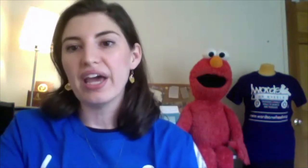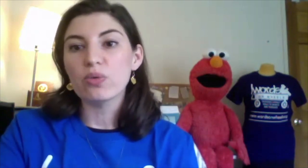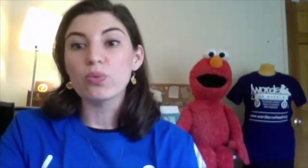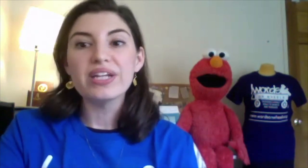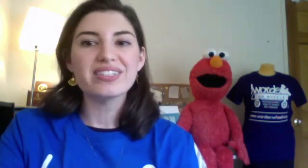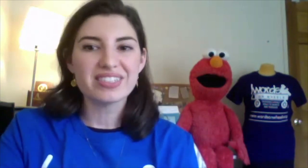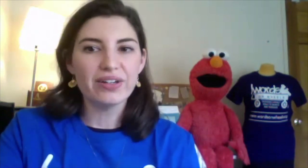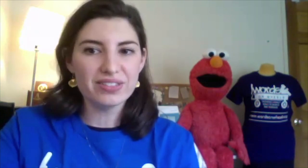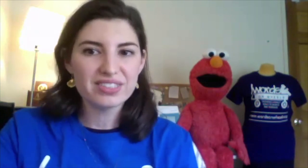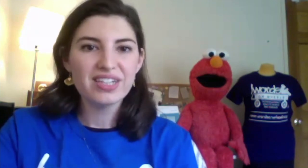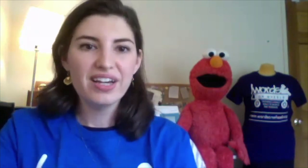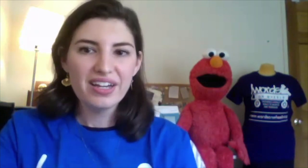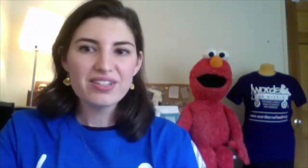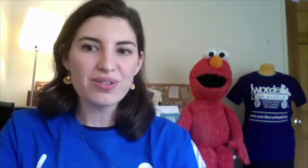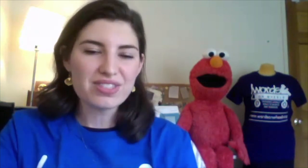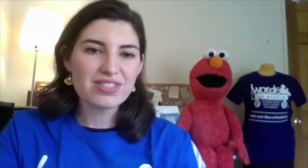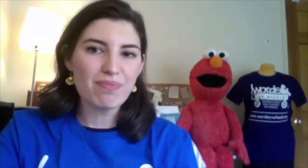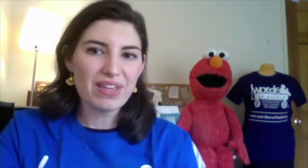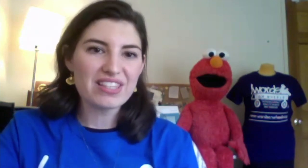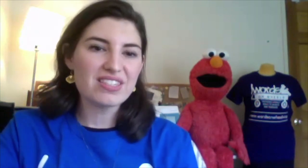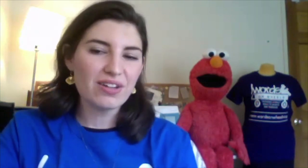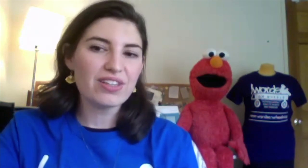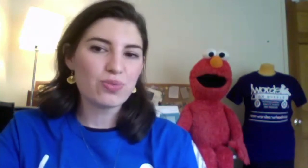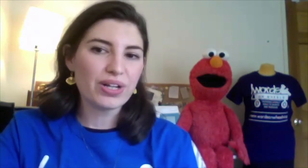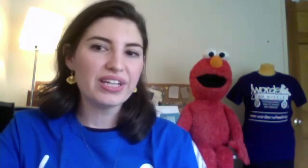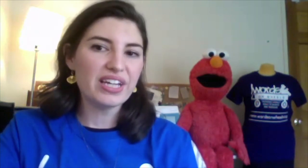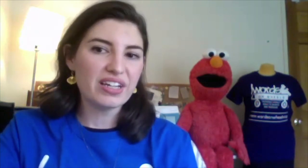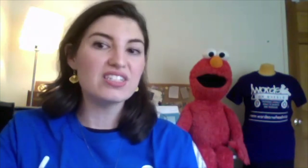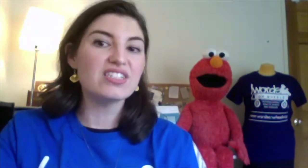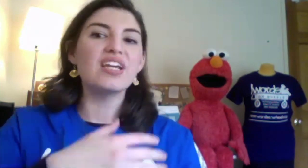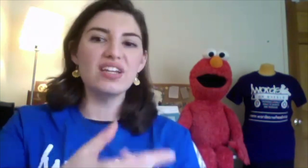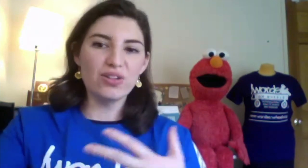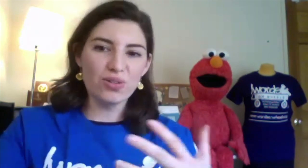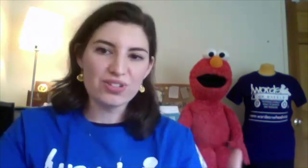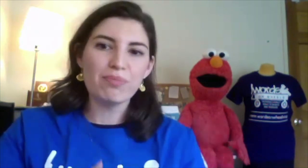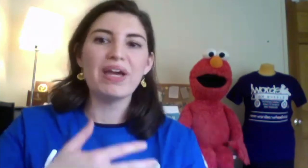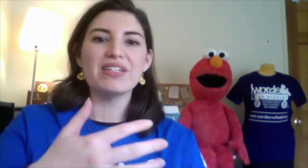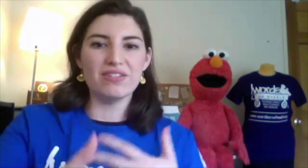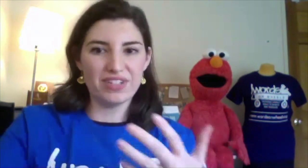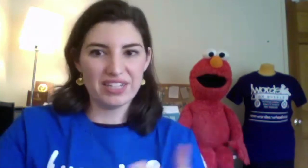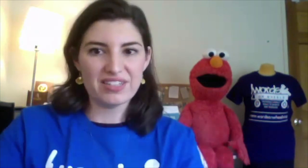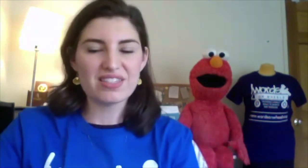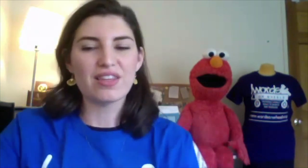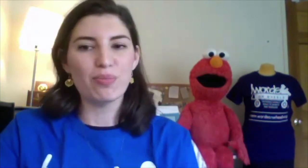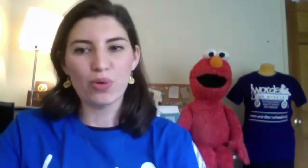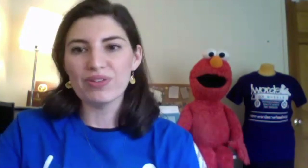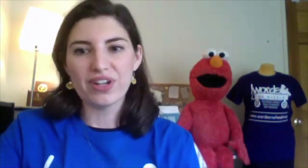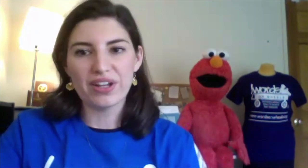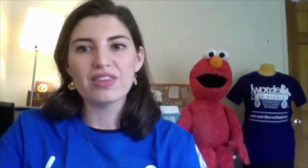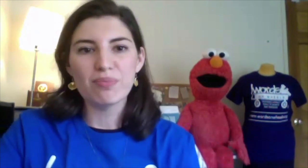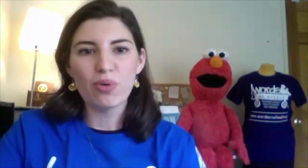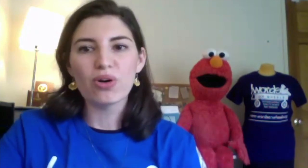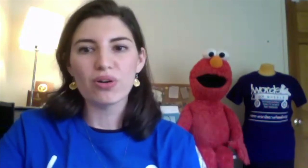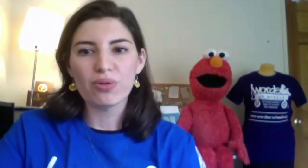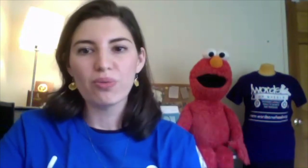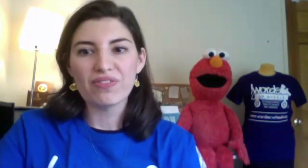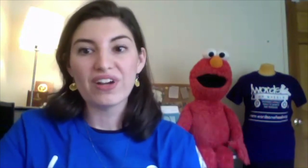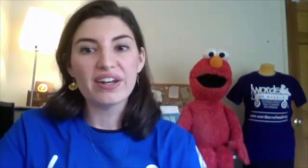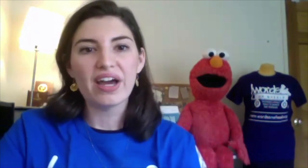reading skills. So it's a skill that's really continued to pay dividends. The more we've done it, the more we've gotten out of it